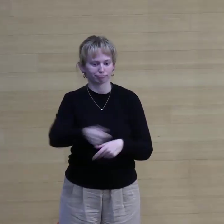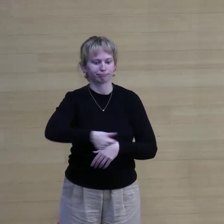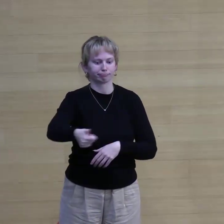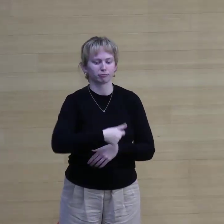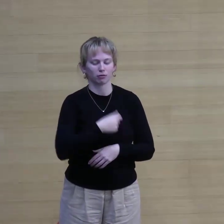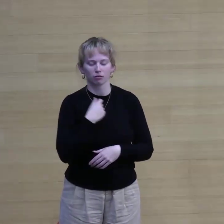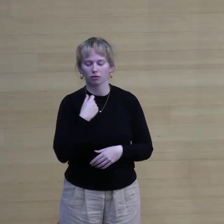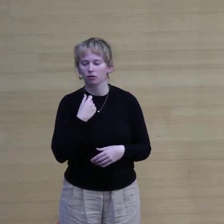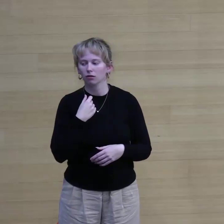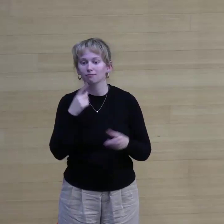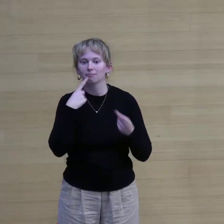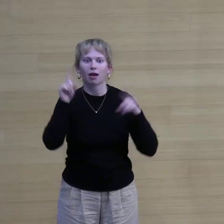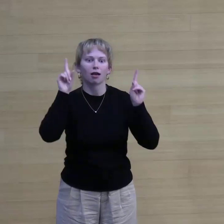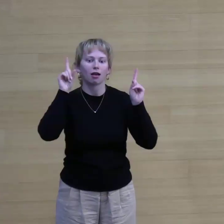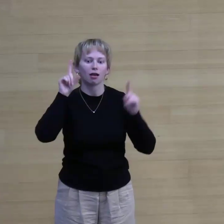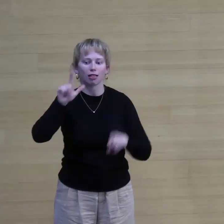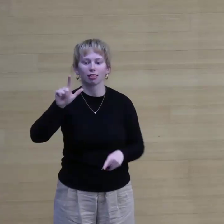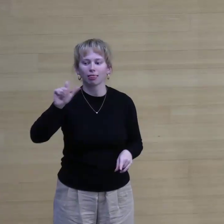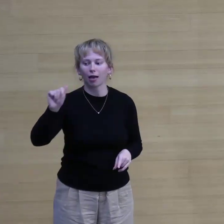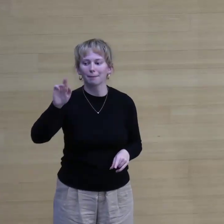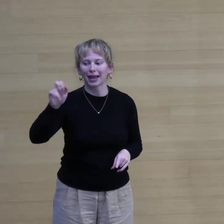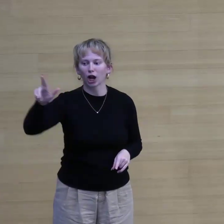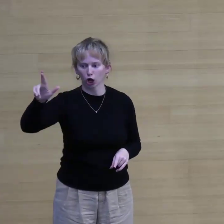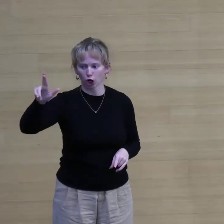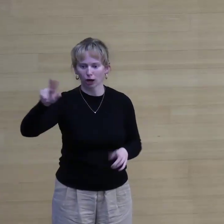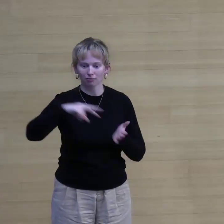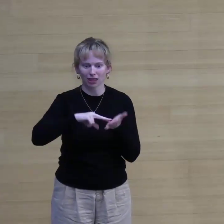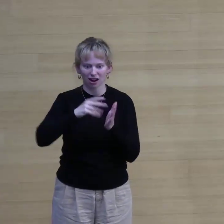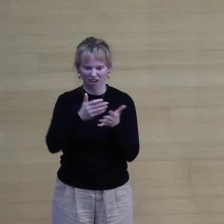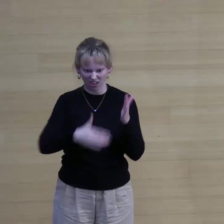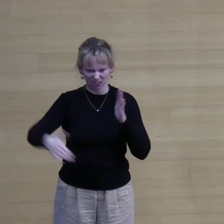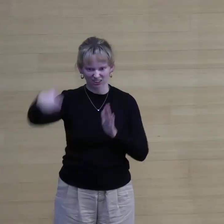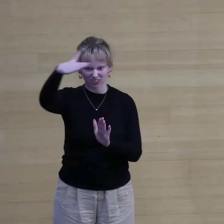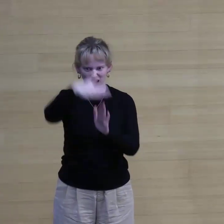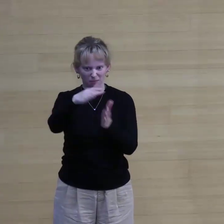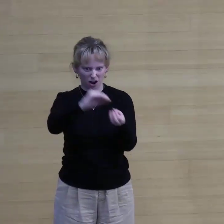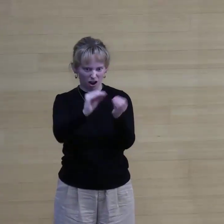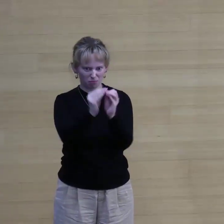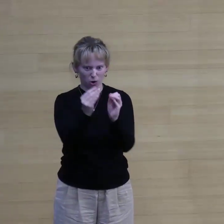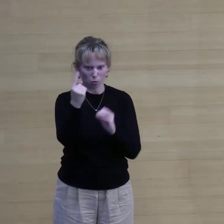then we finally got on our way to go to La Bear, which was Dallas's #1 strip review.